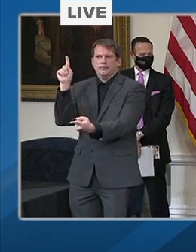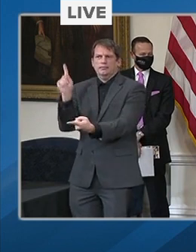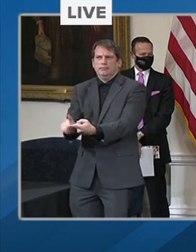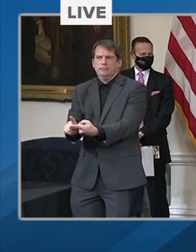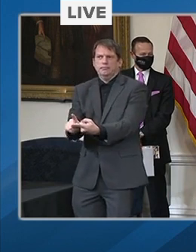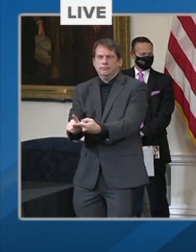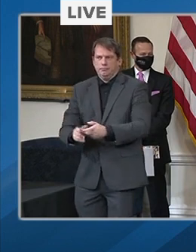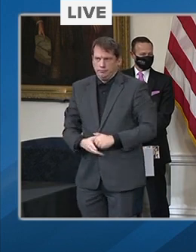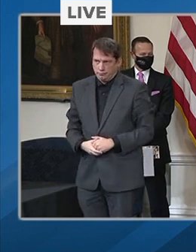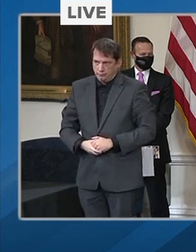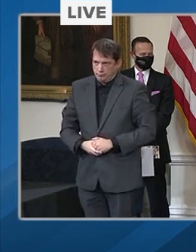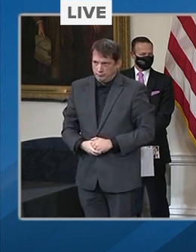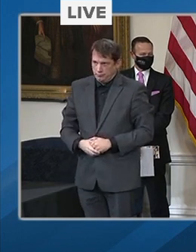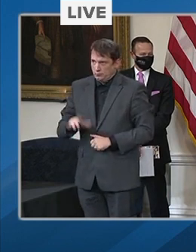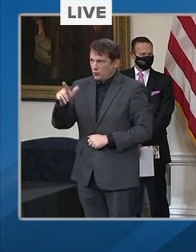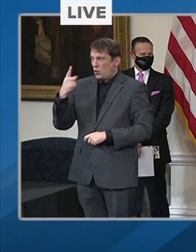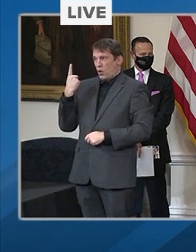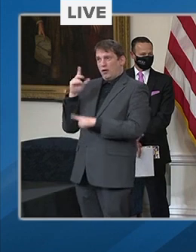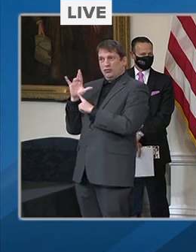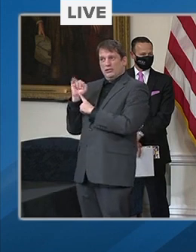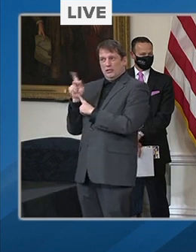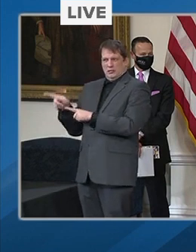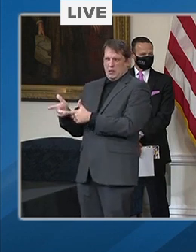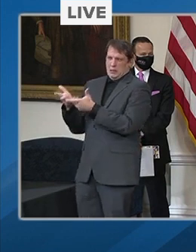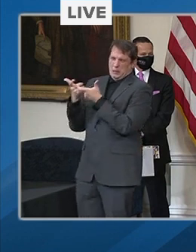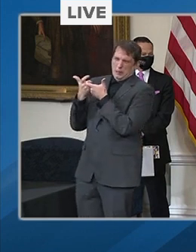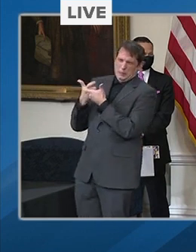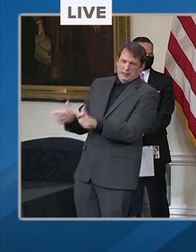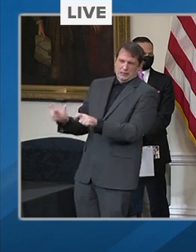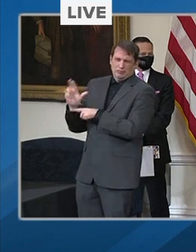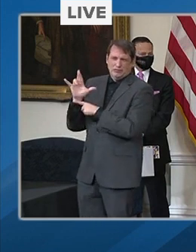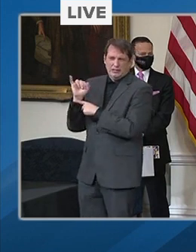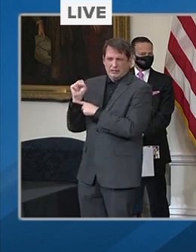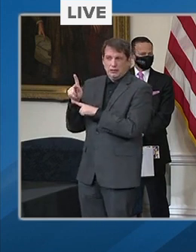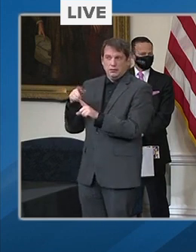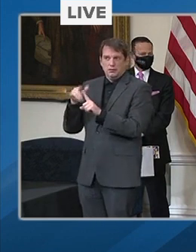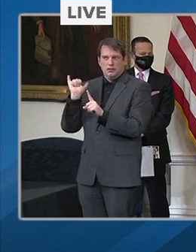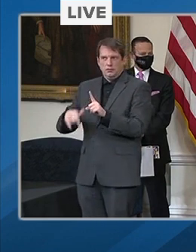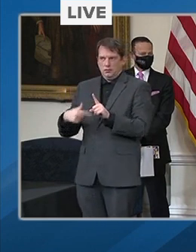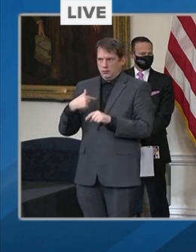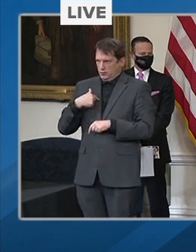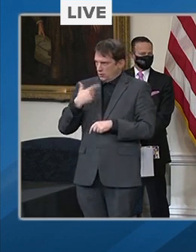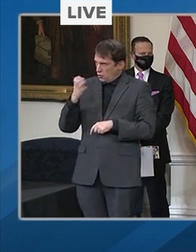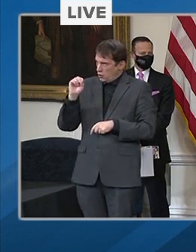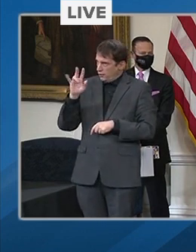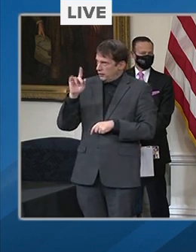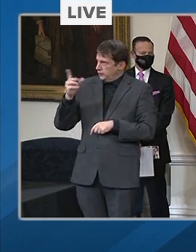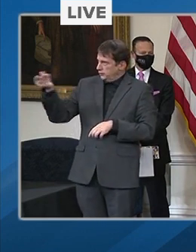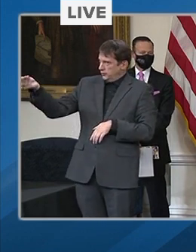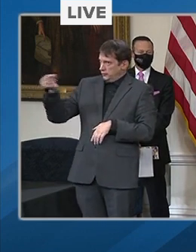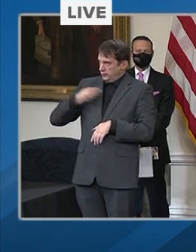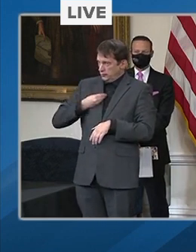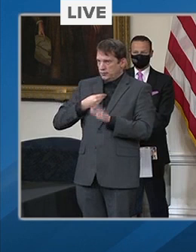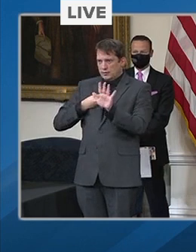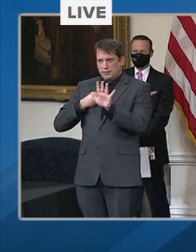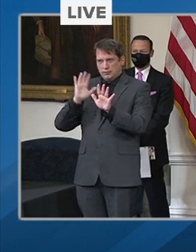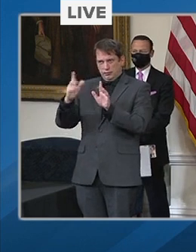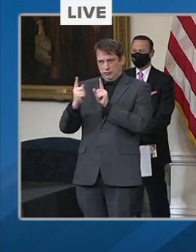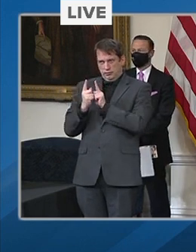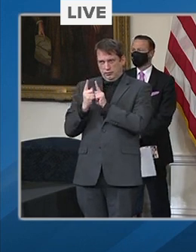of exposure to the virus is by being within just 6 feet of someone for more than 15